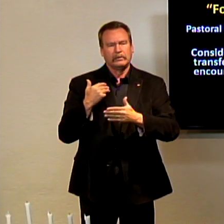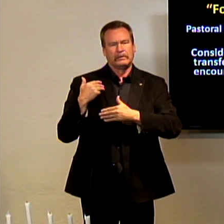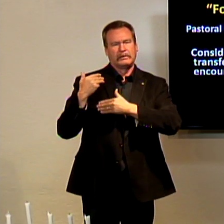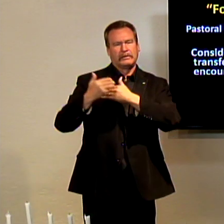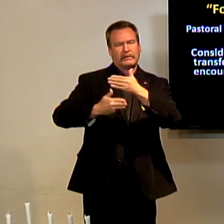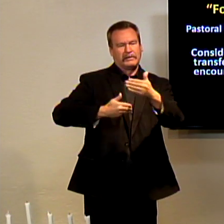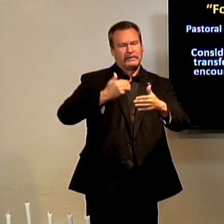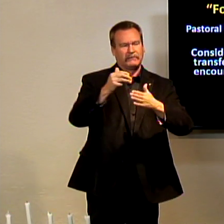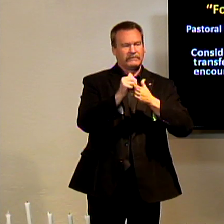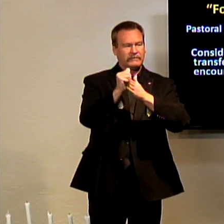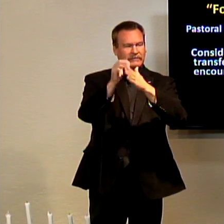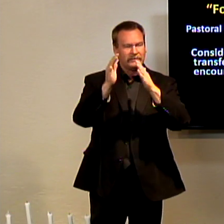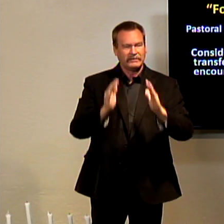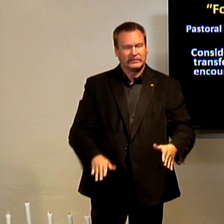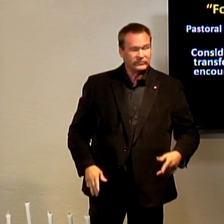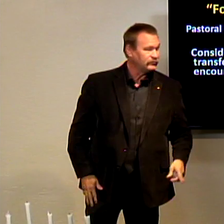our church.